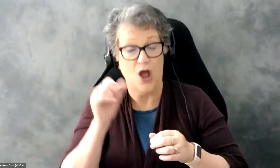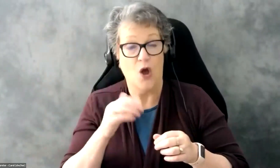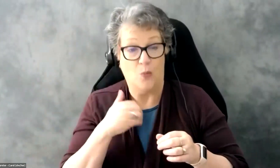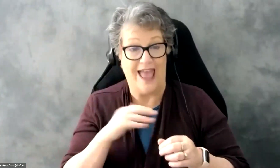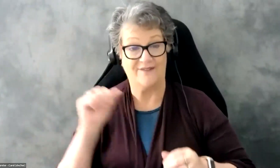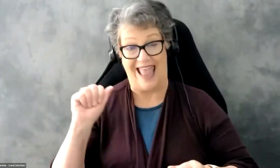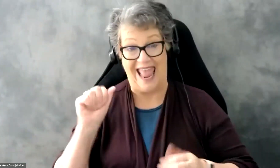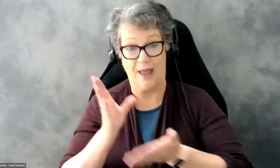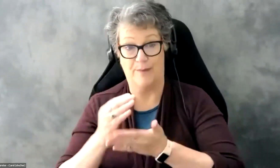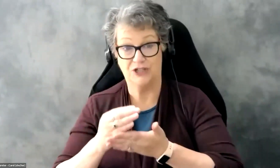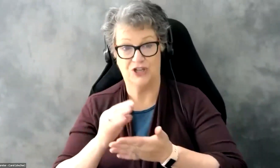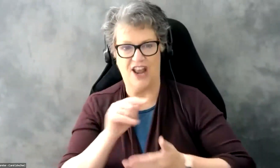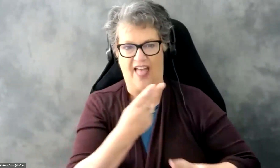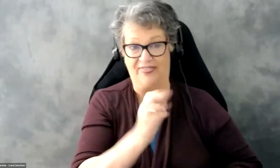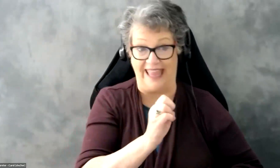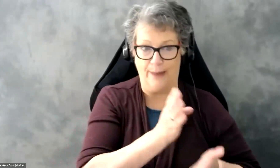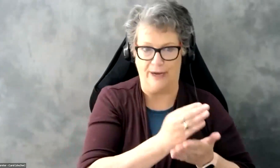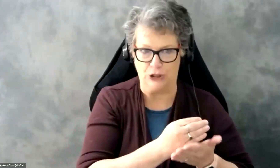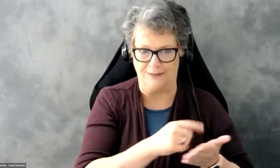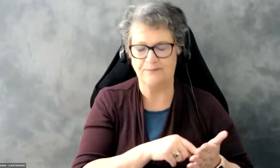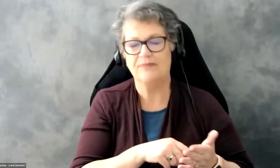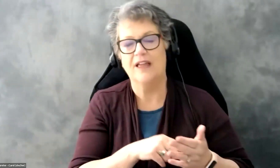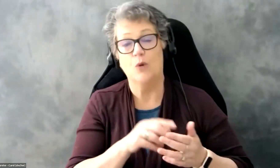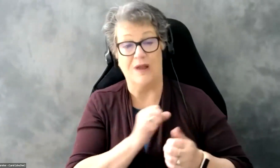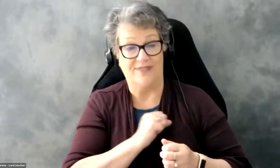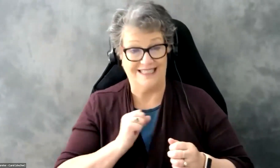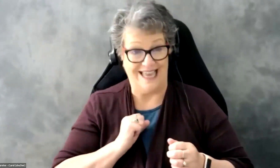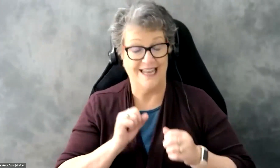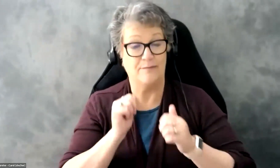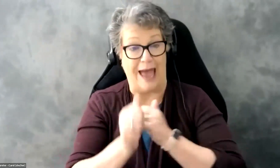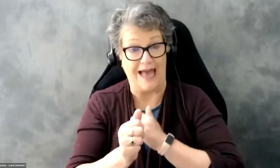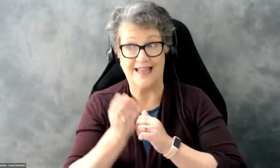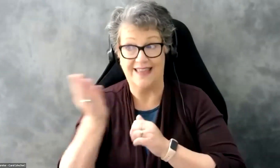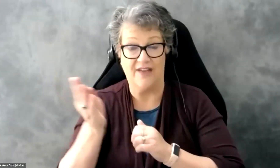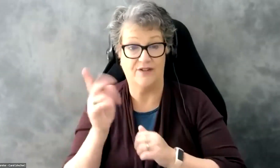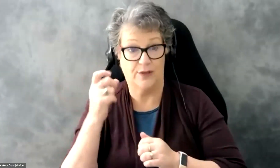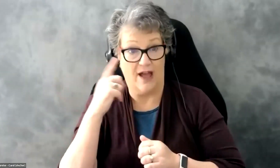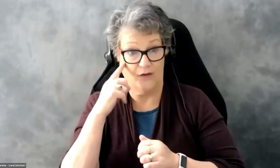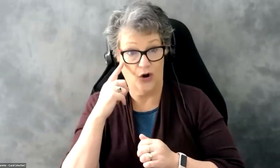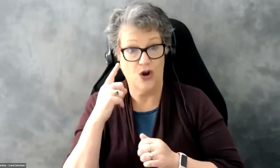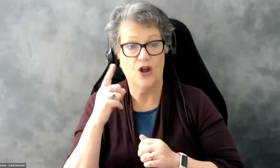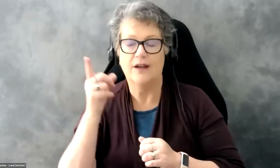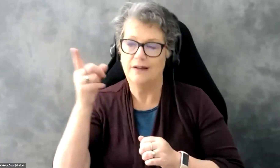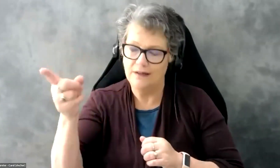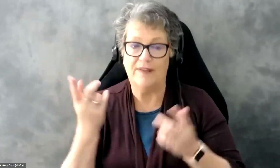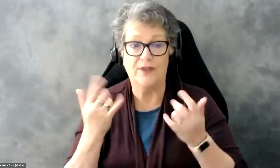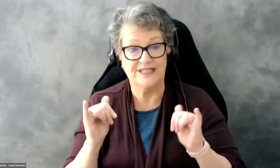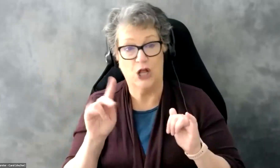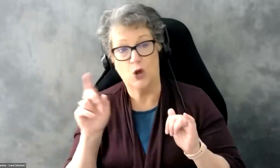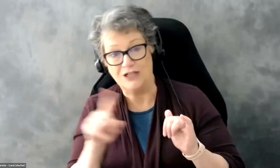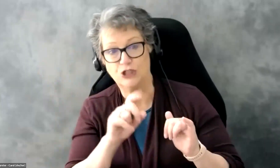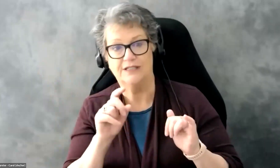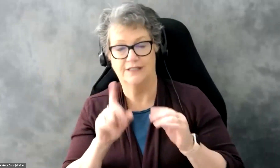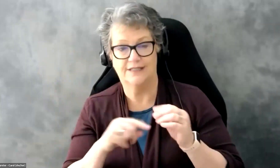the budget. And so we have what the Senate passed and gave to the governor, but we know that there are still questions out there